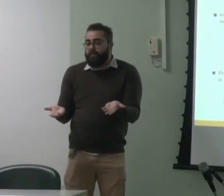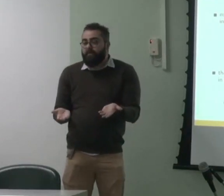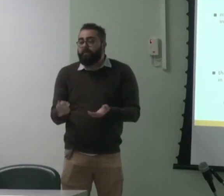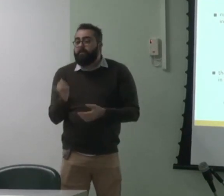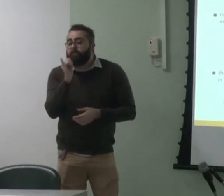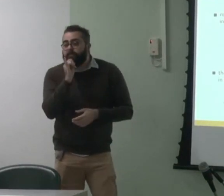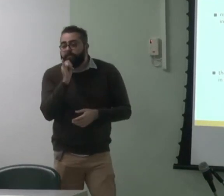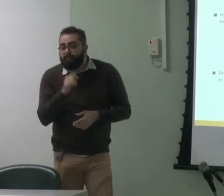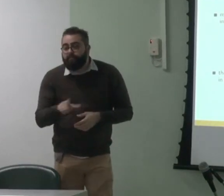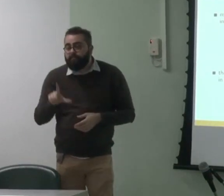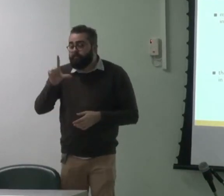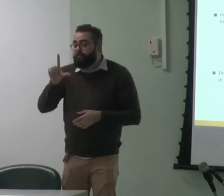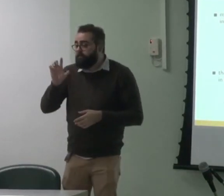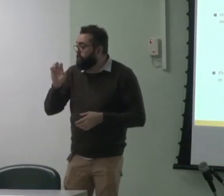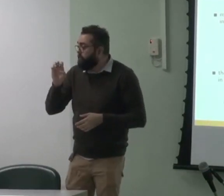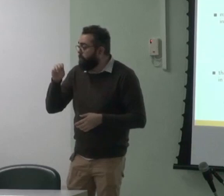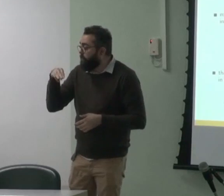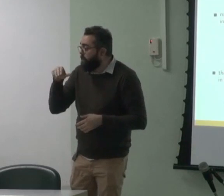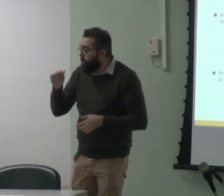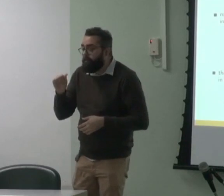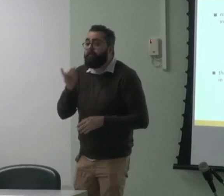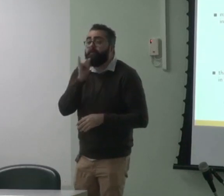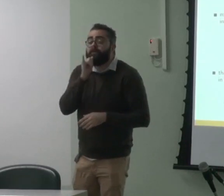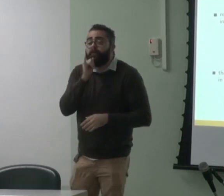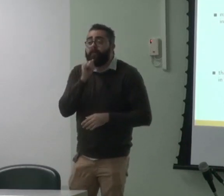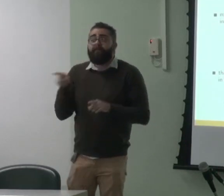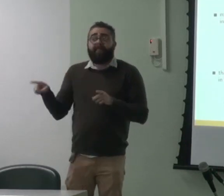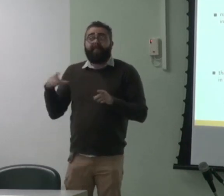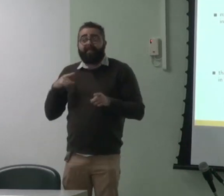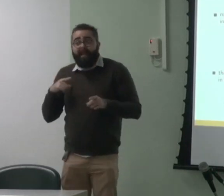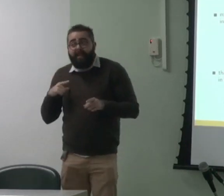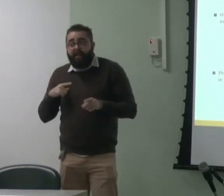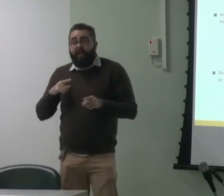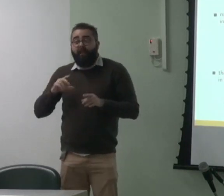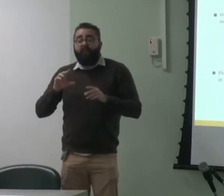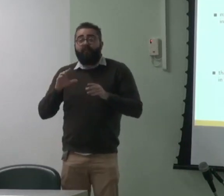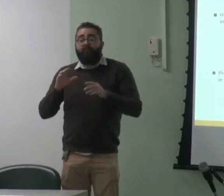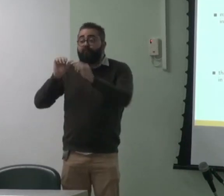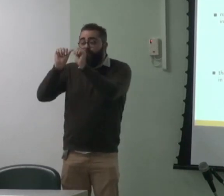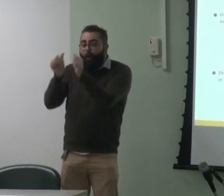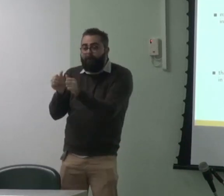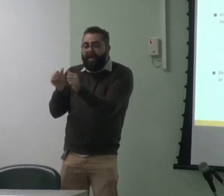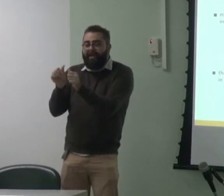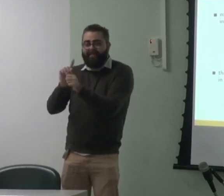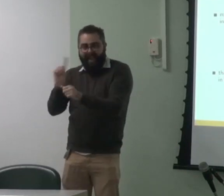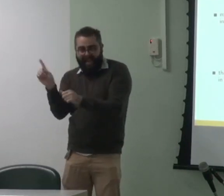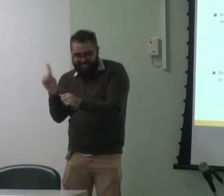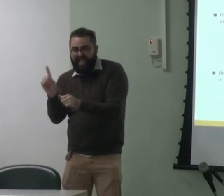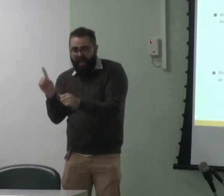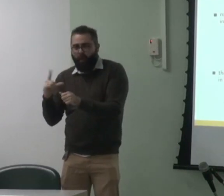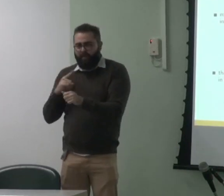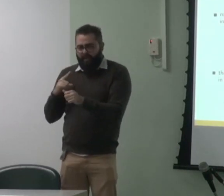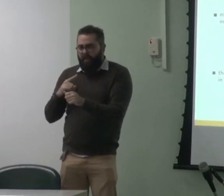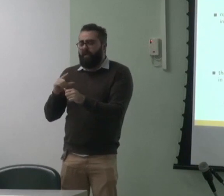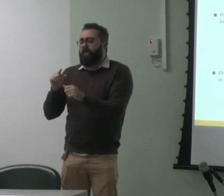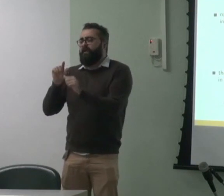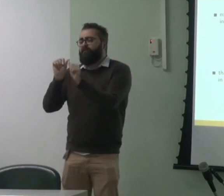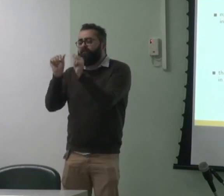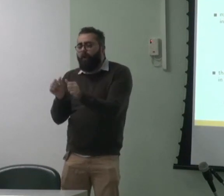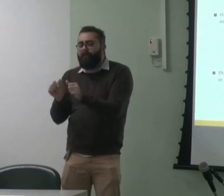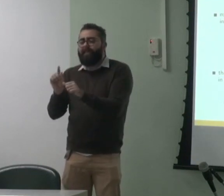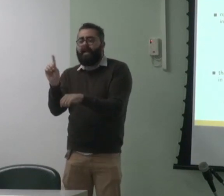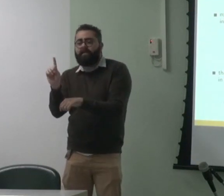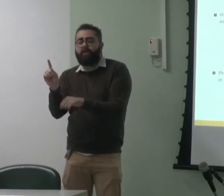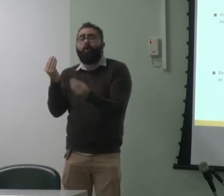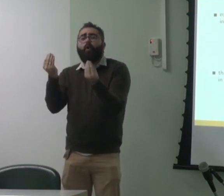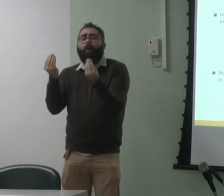lemmatize negated forms as positive forms, we then simply cannot find any negative lemmas in